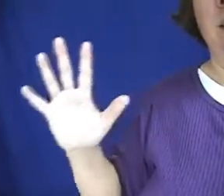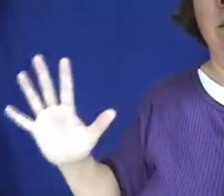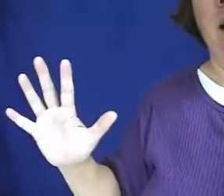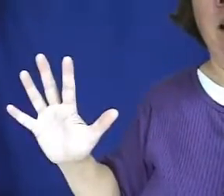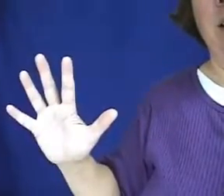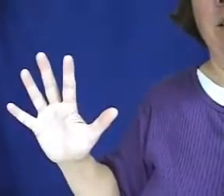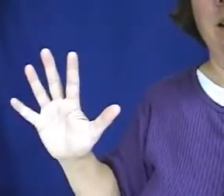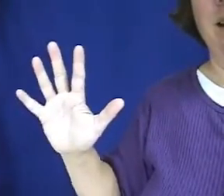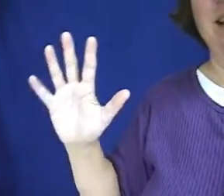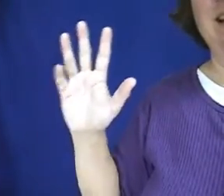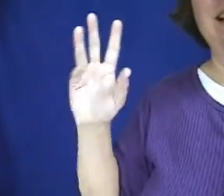65,